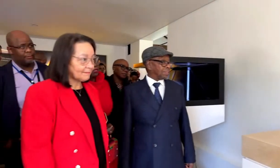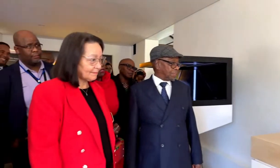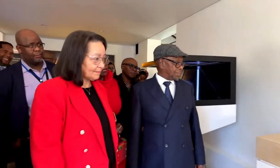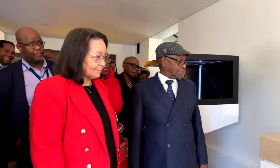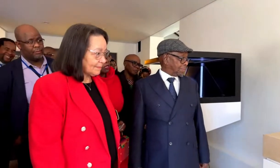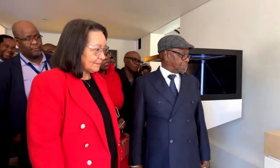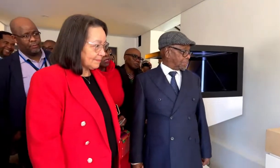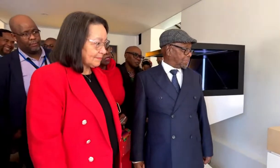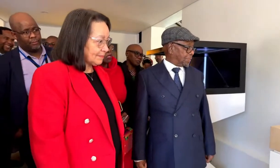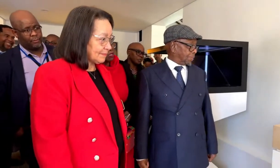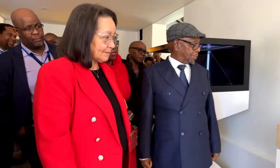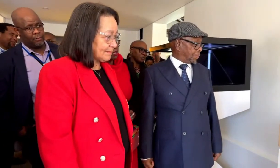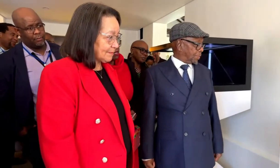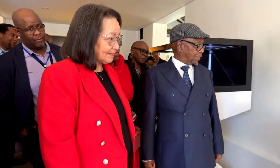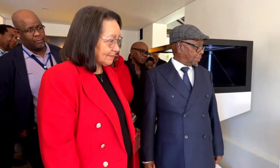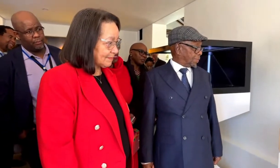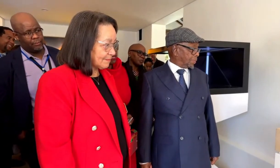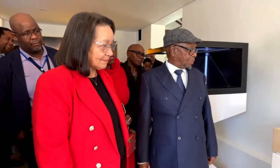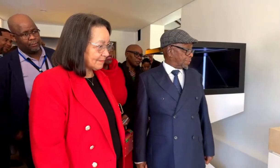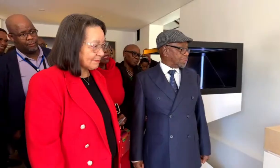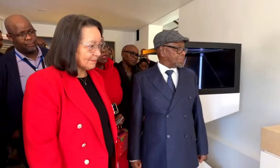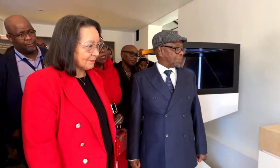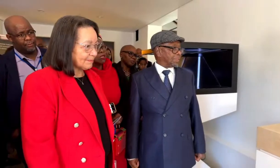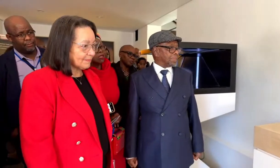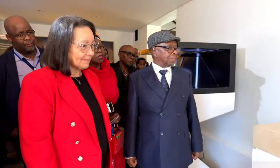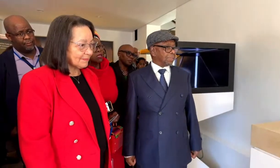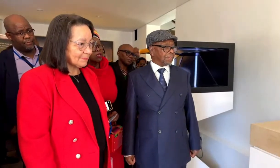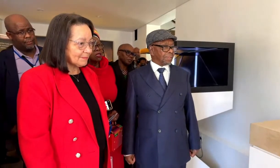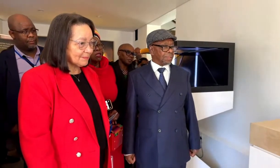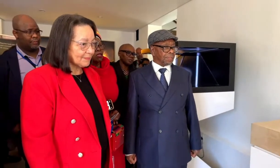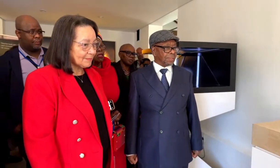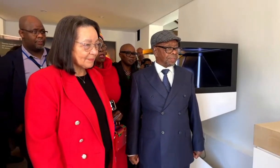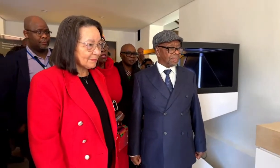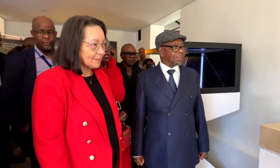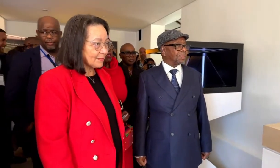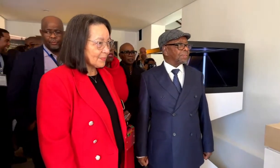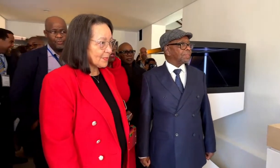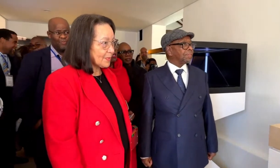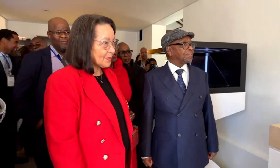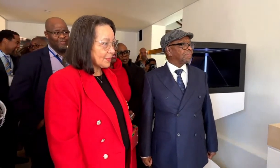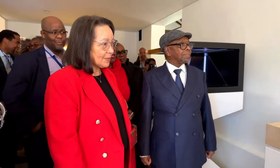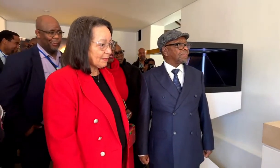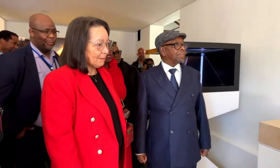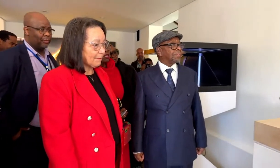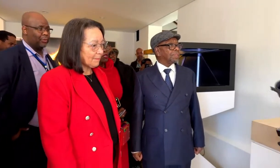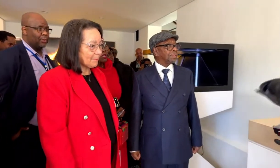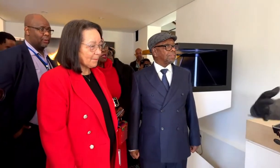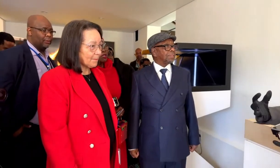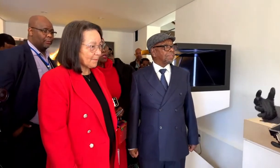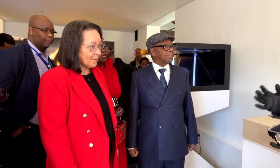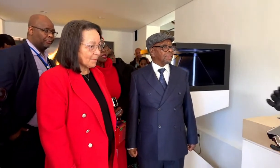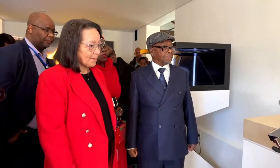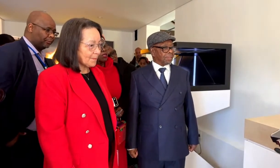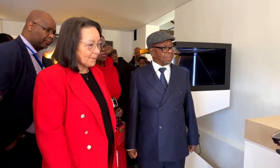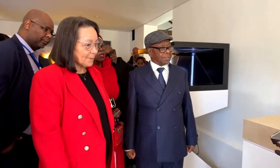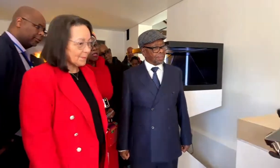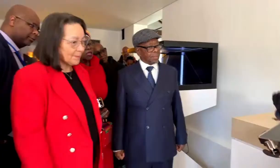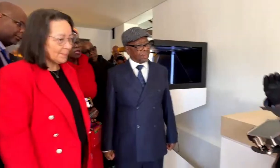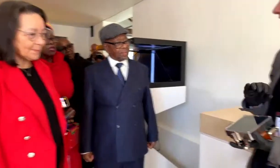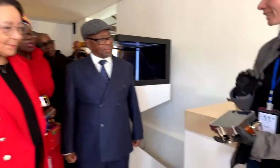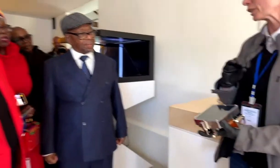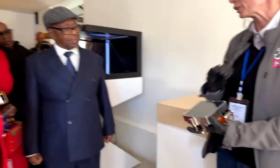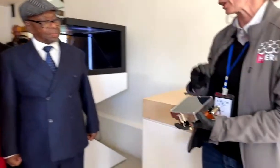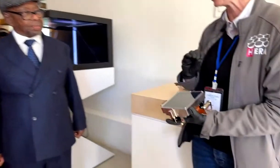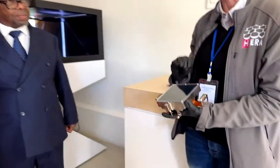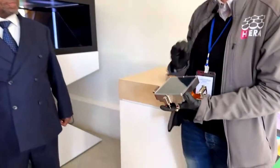that division, and I wanted to show you our core piece of technology. I want to make it clear we don't build this, but we build around it.